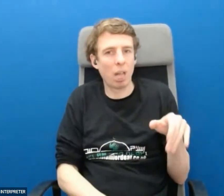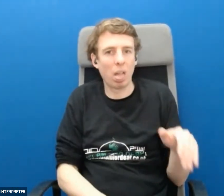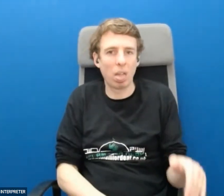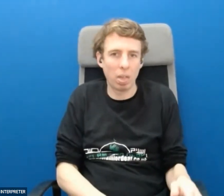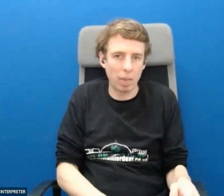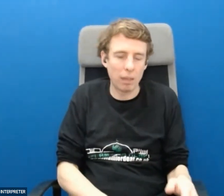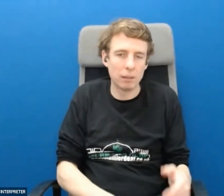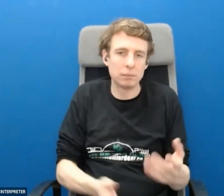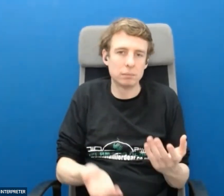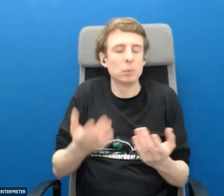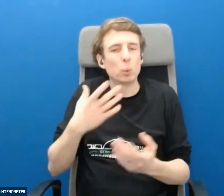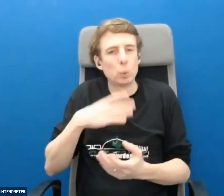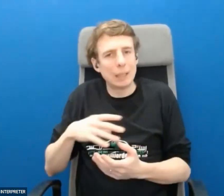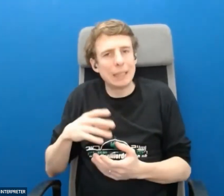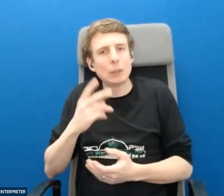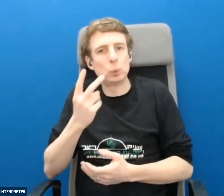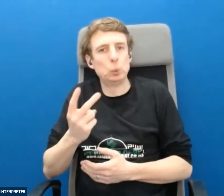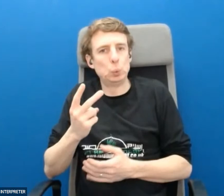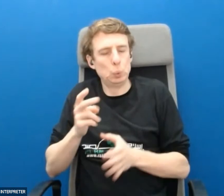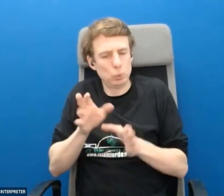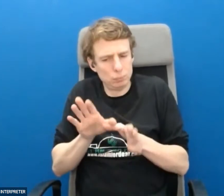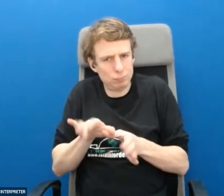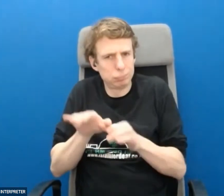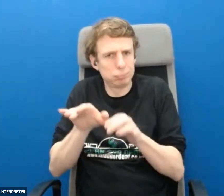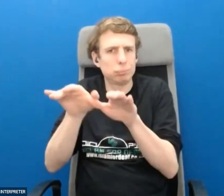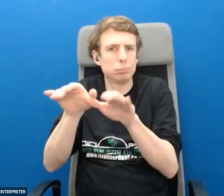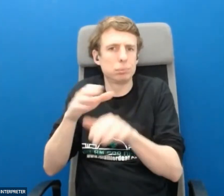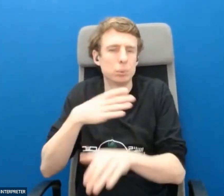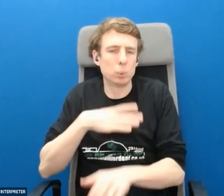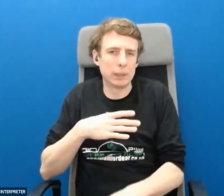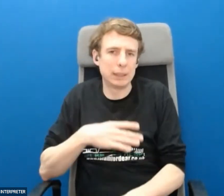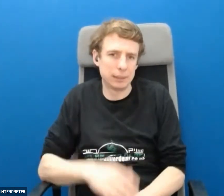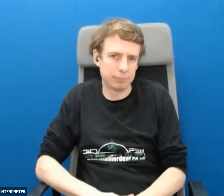so having fear of Allah and also love of Him.